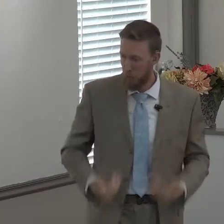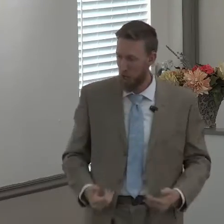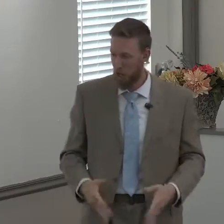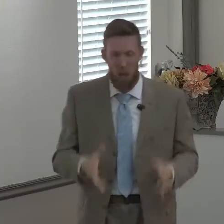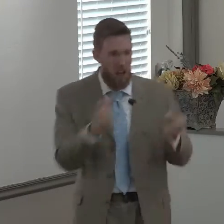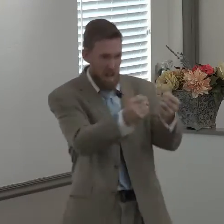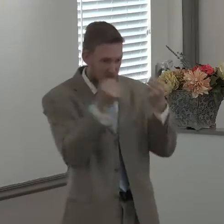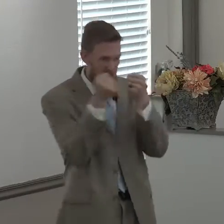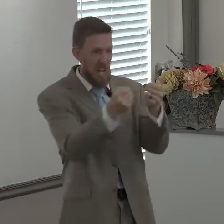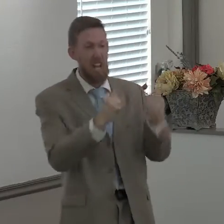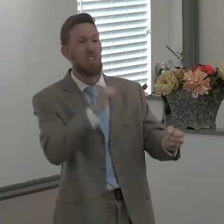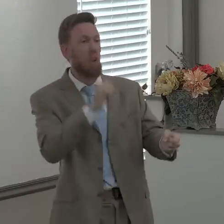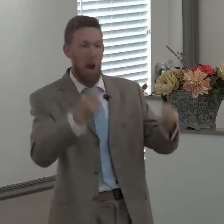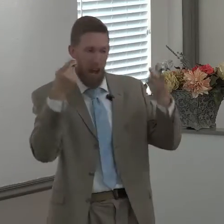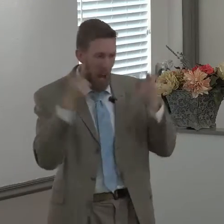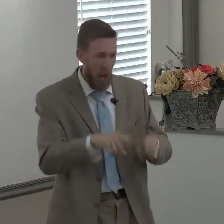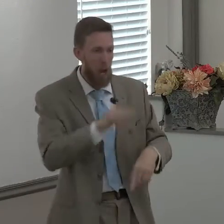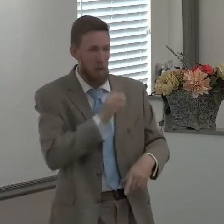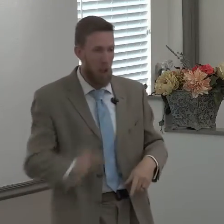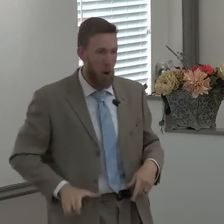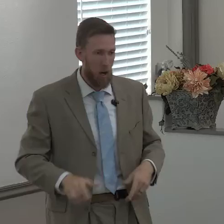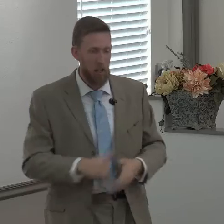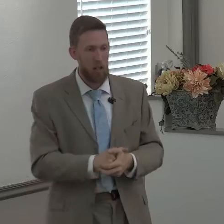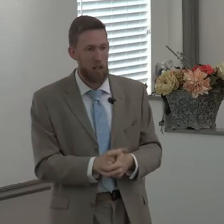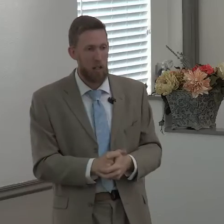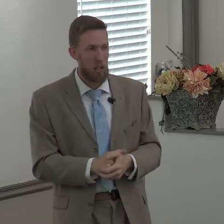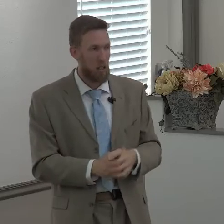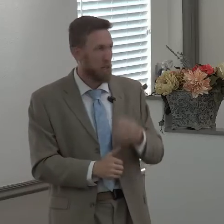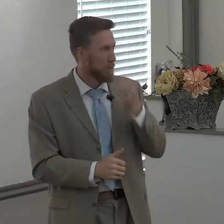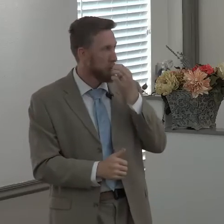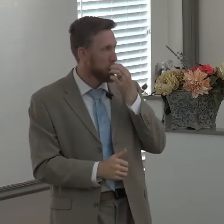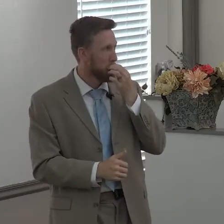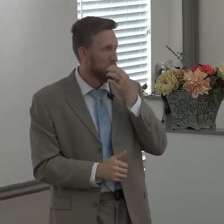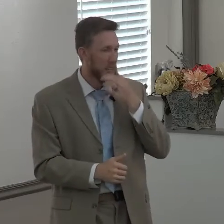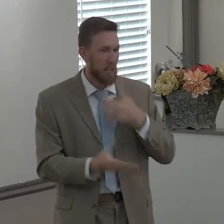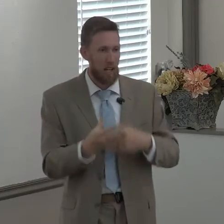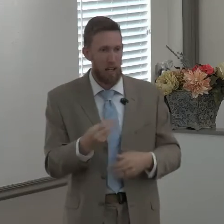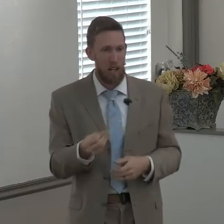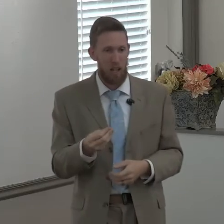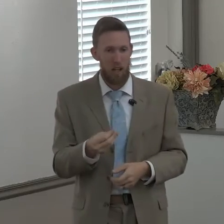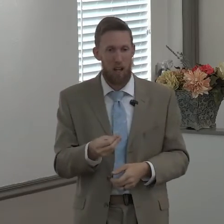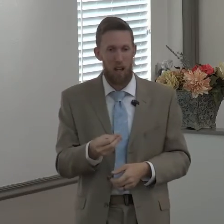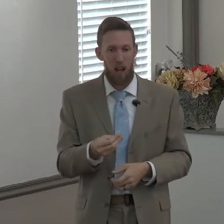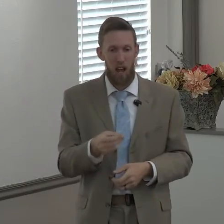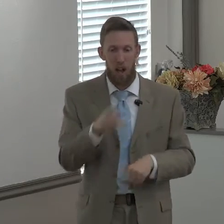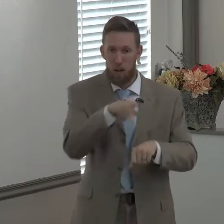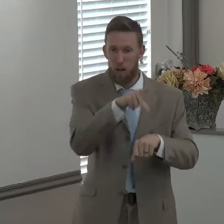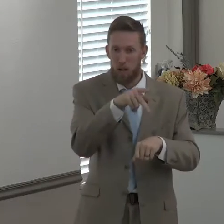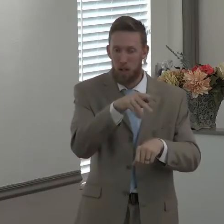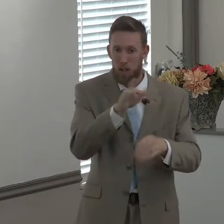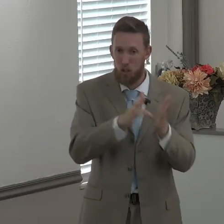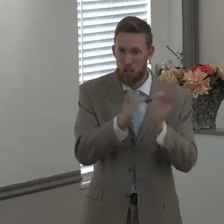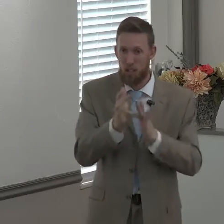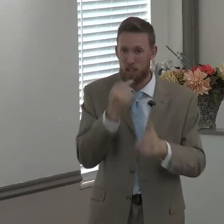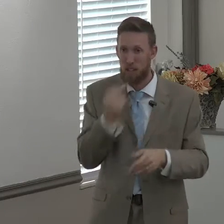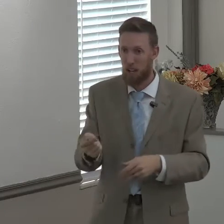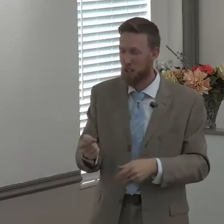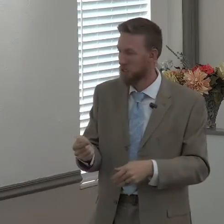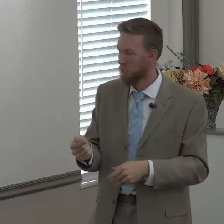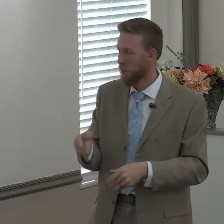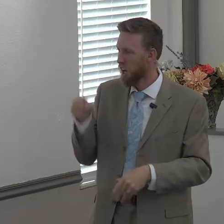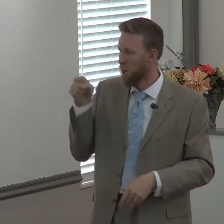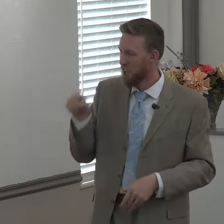life. I'm going to give myself into the hands of sinful men and be crucified. Not so, Lord. Yep.